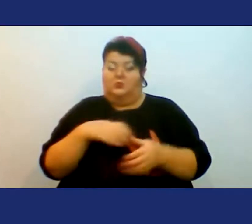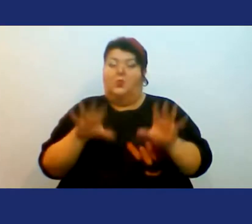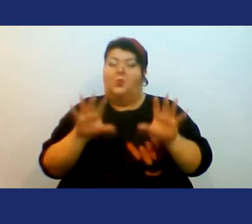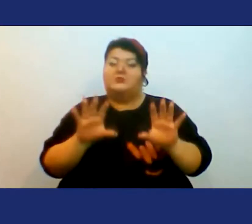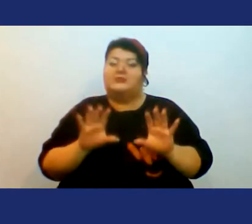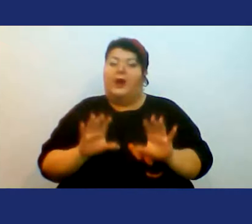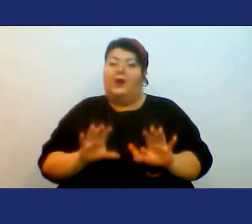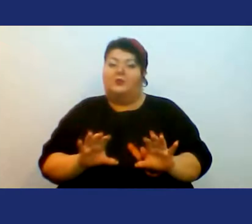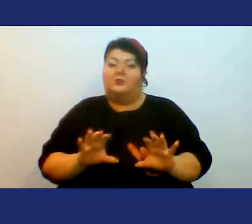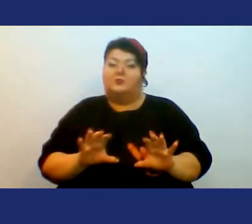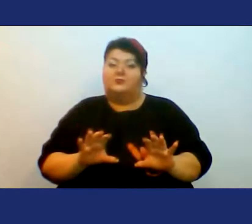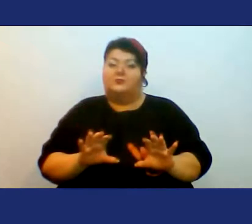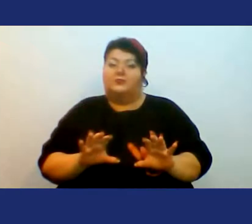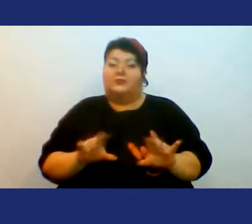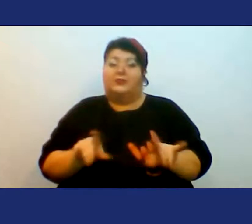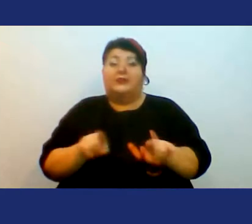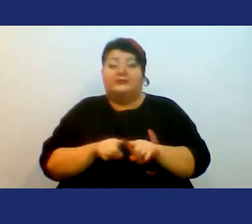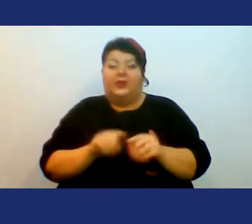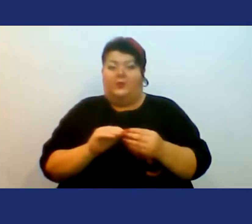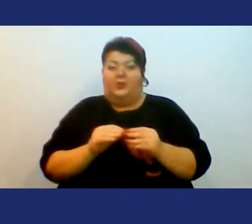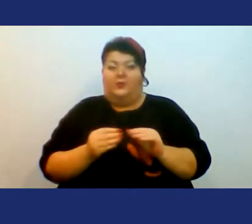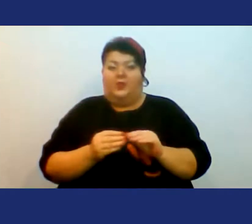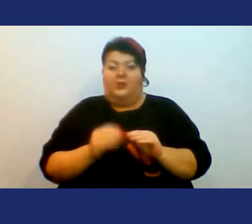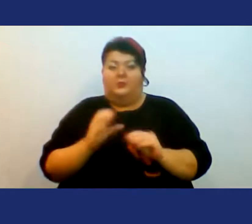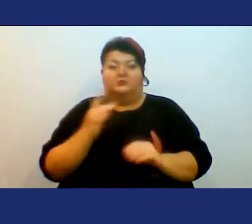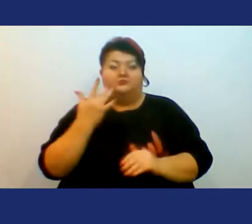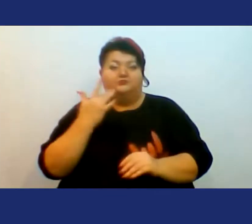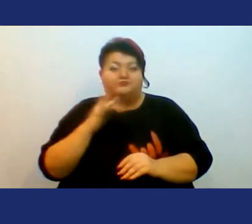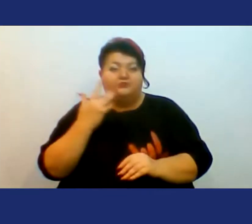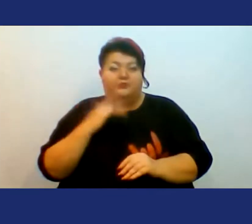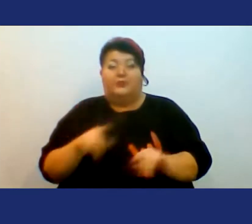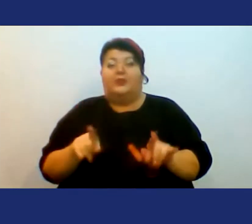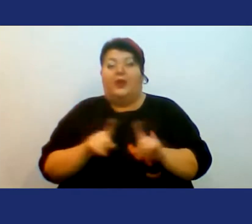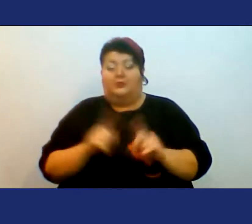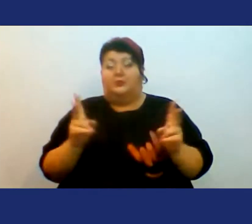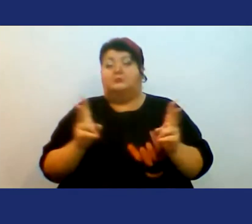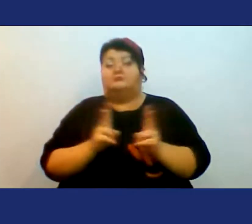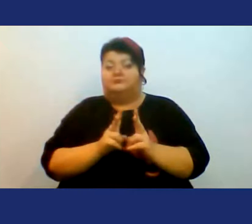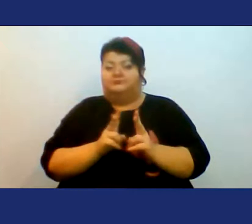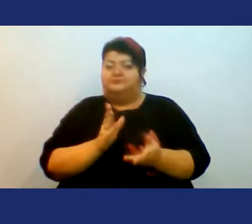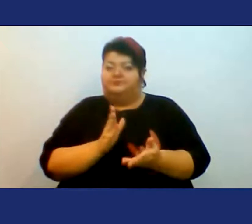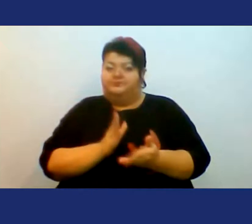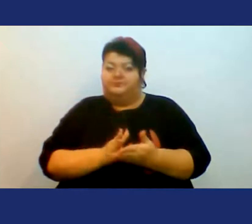and that gives me the reason to believe in the near future we would